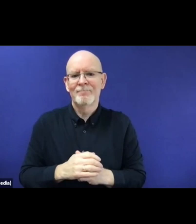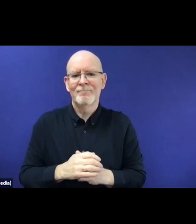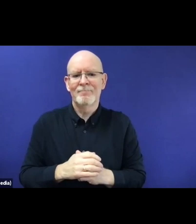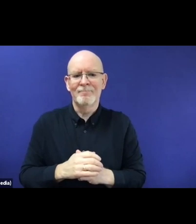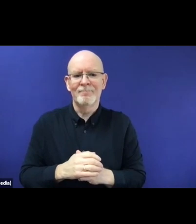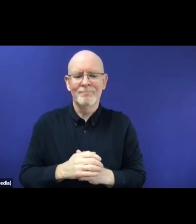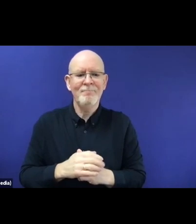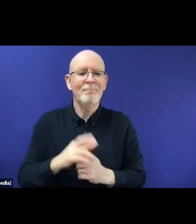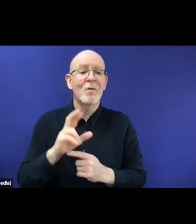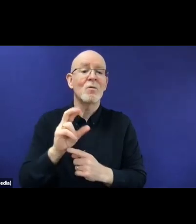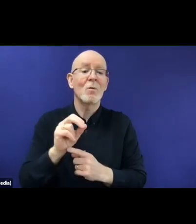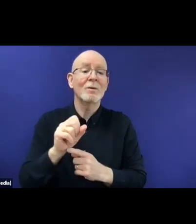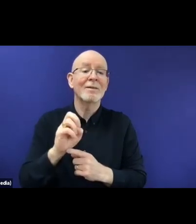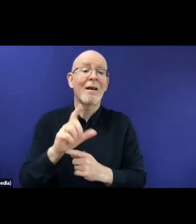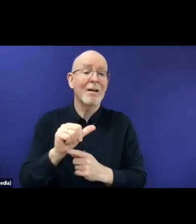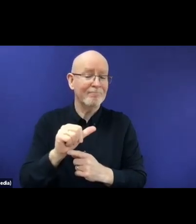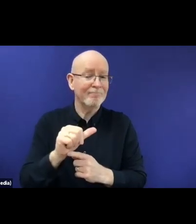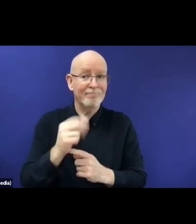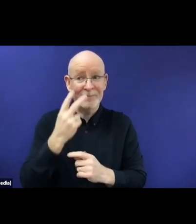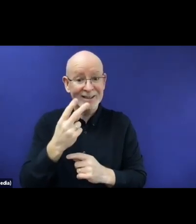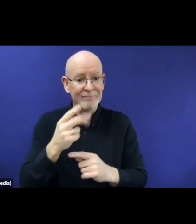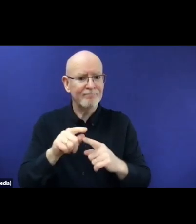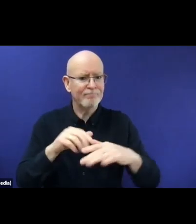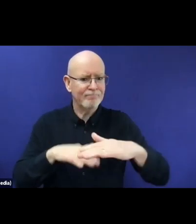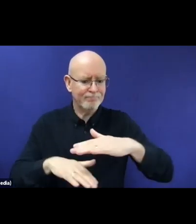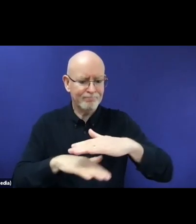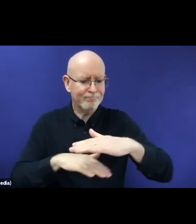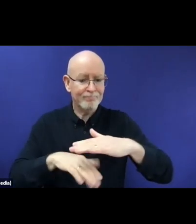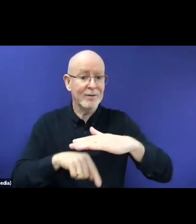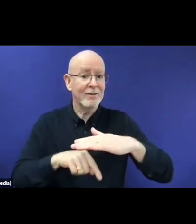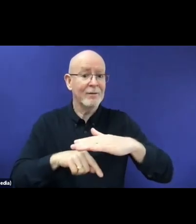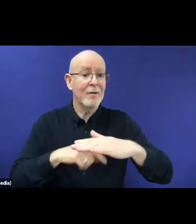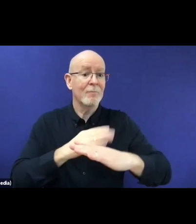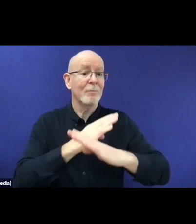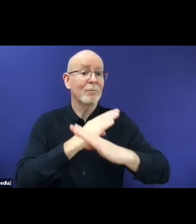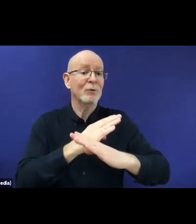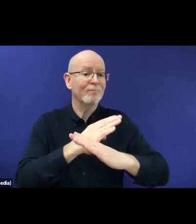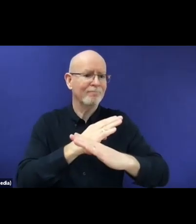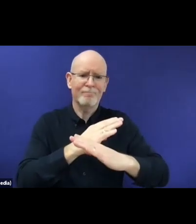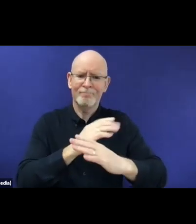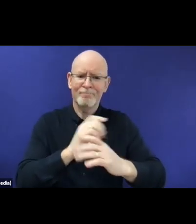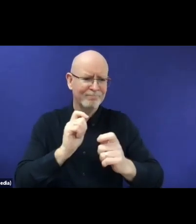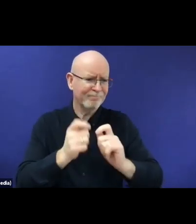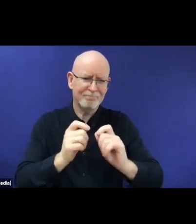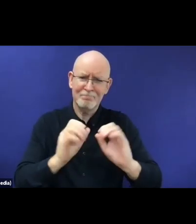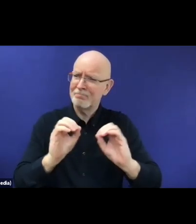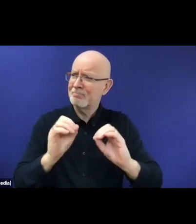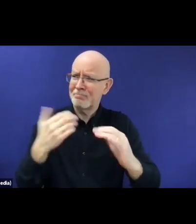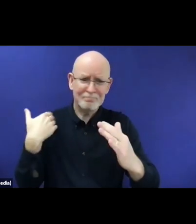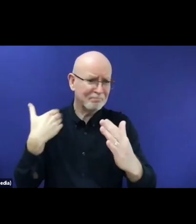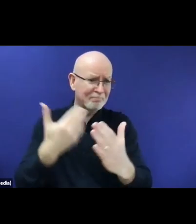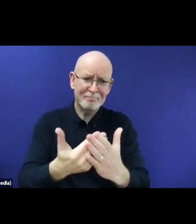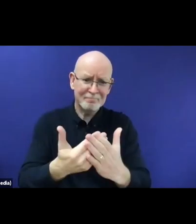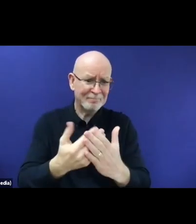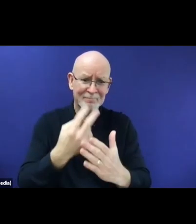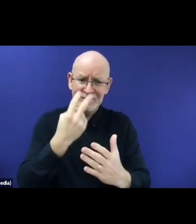changed the need for it. And I think Ahmed Shaheed's comments on what he saw, I think, are a very good